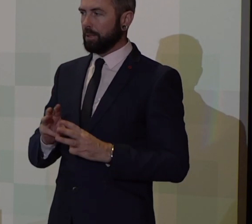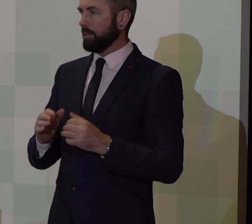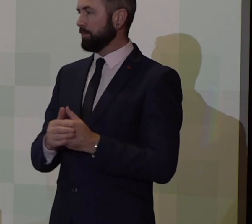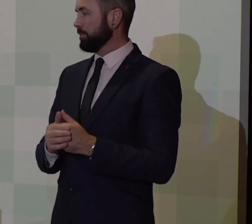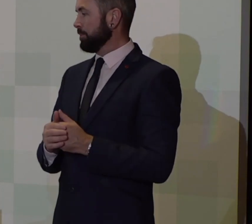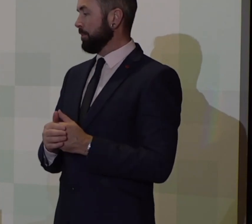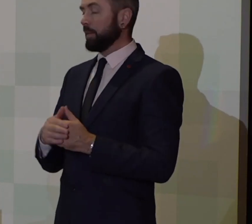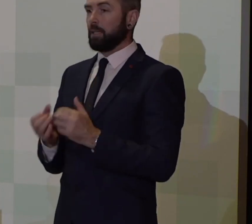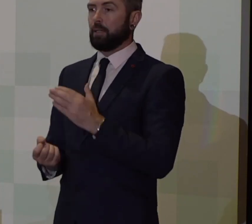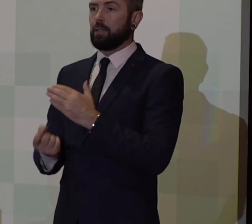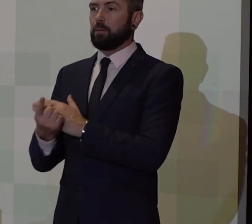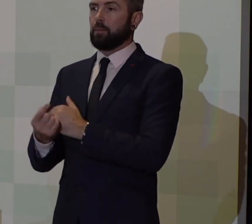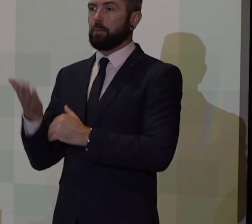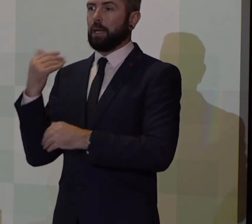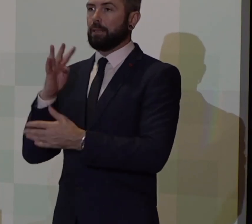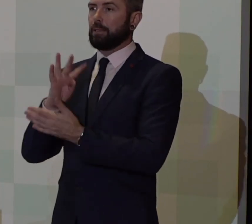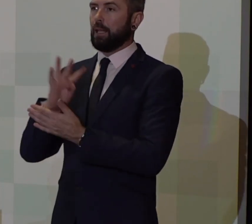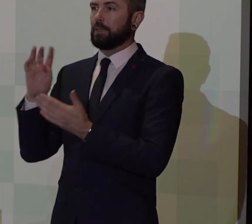which actually came out in 1979.